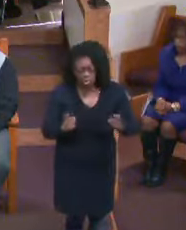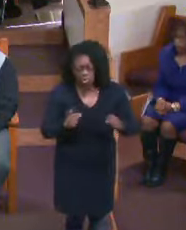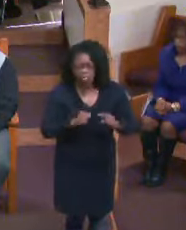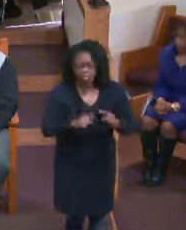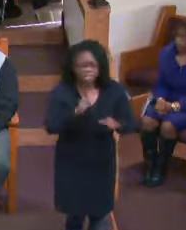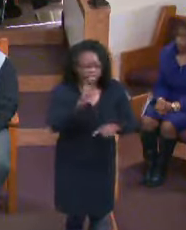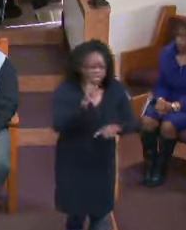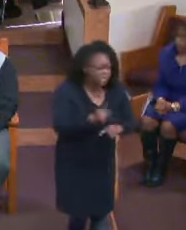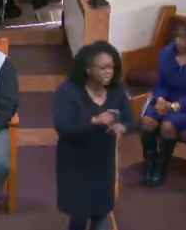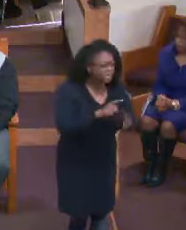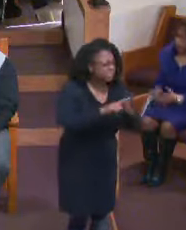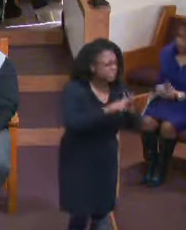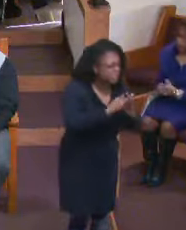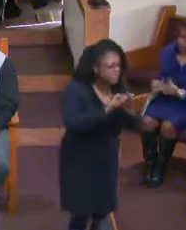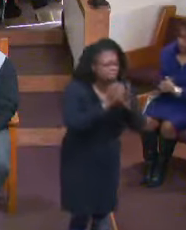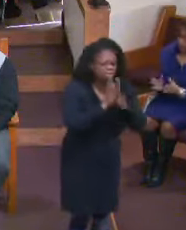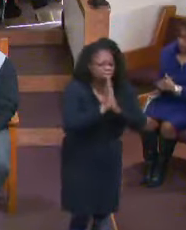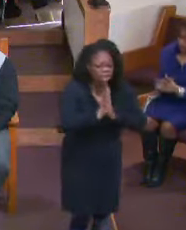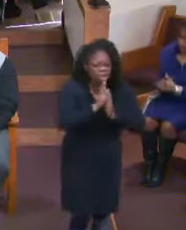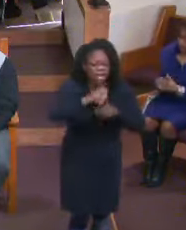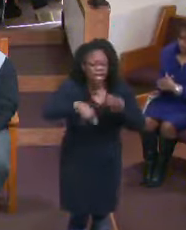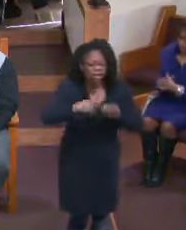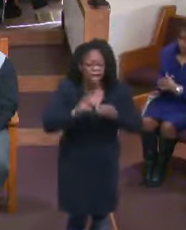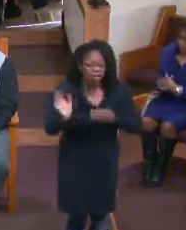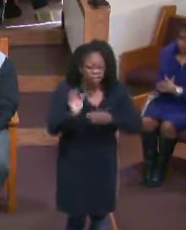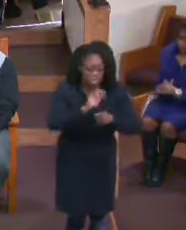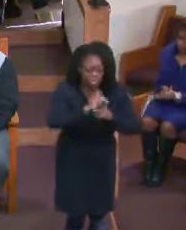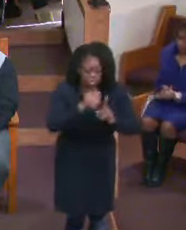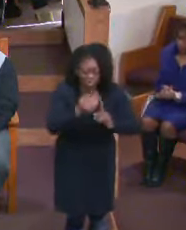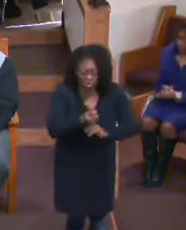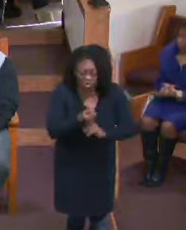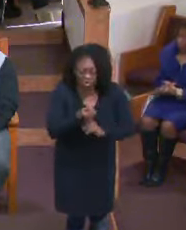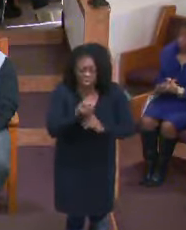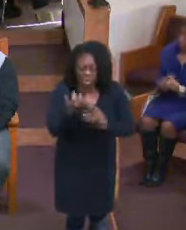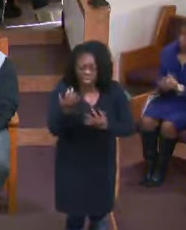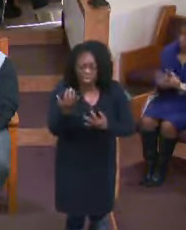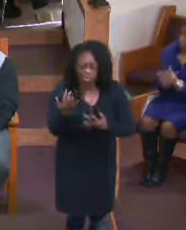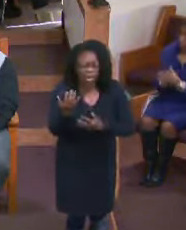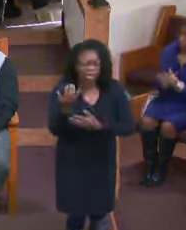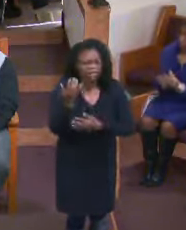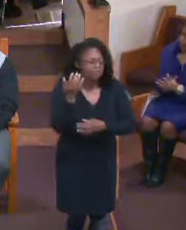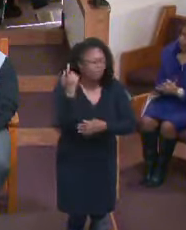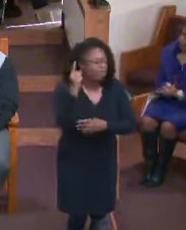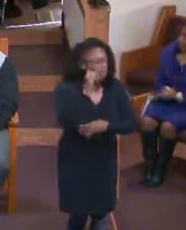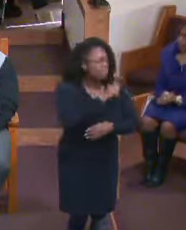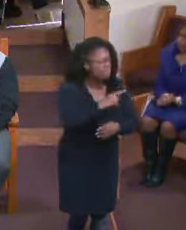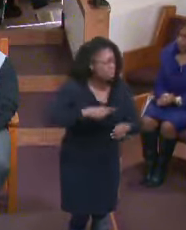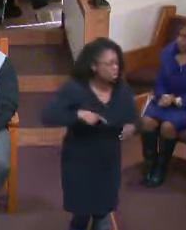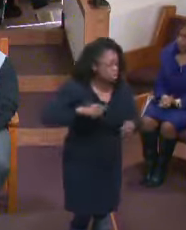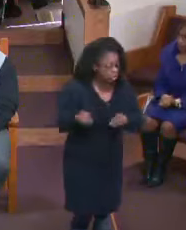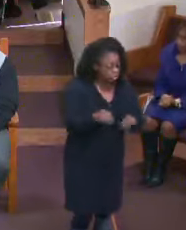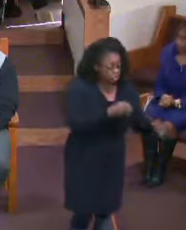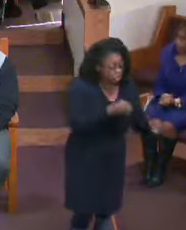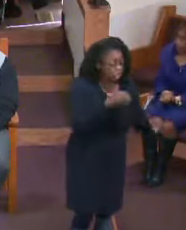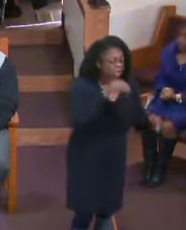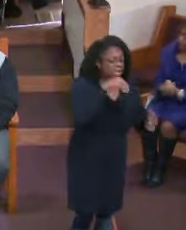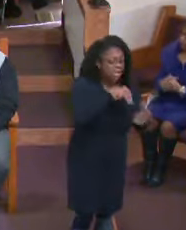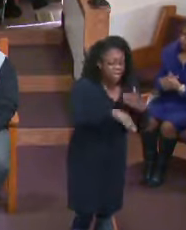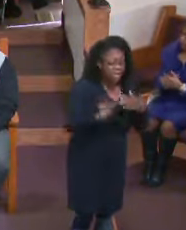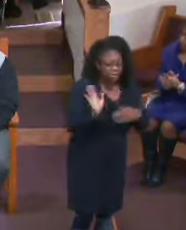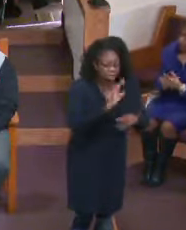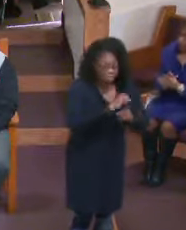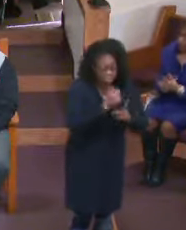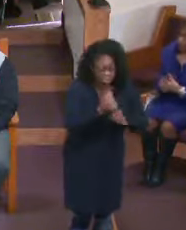to begin to pray about your situation and wait on the Lord to move in your situation.